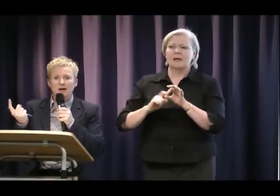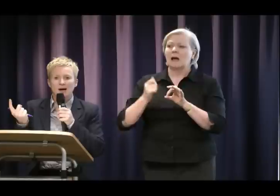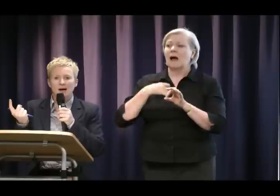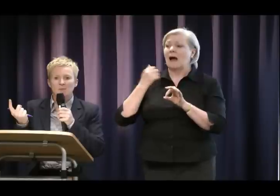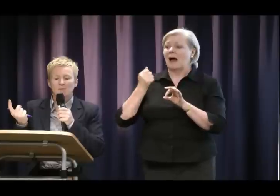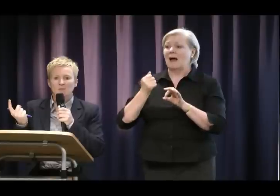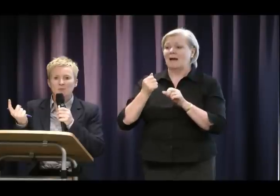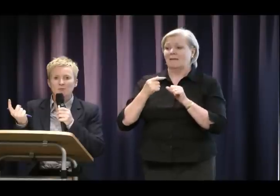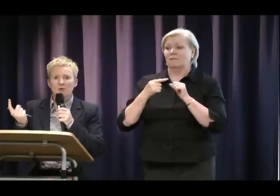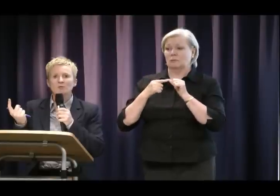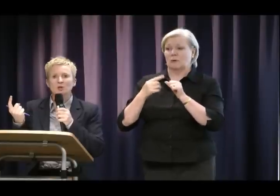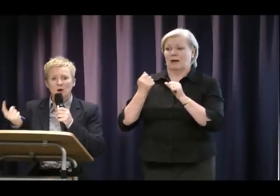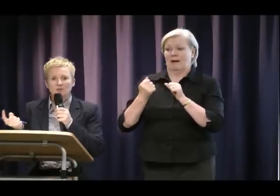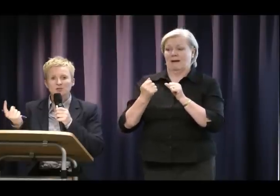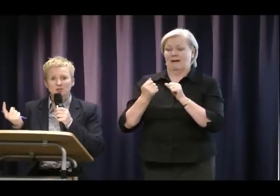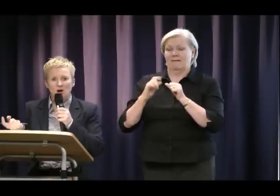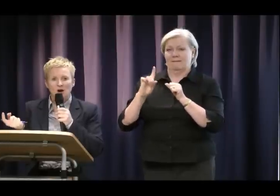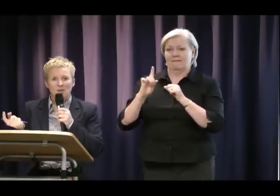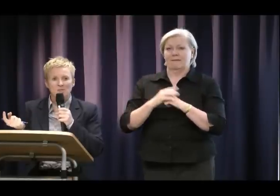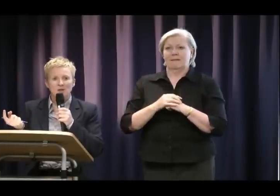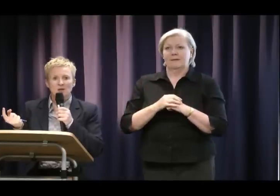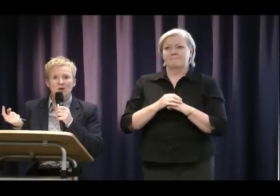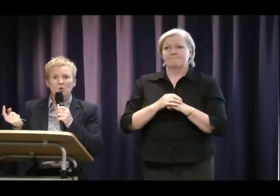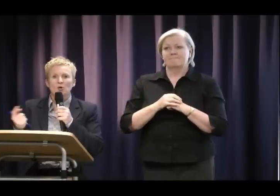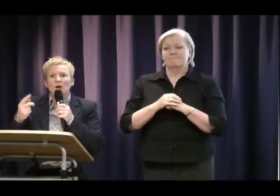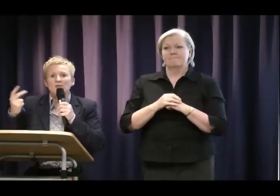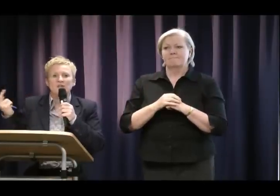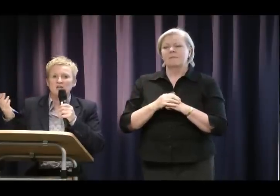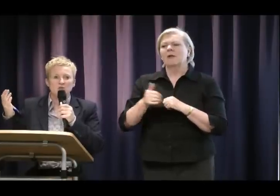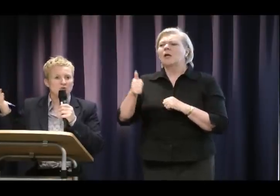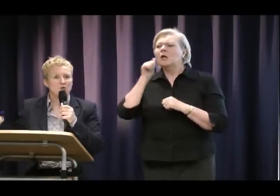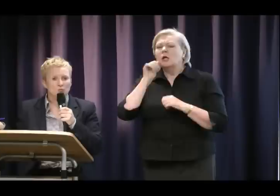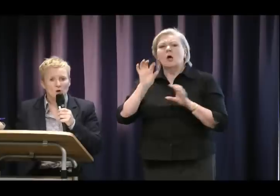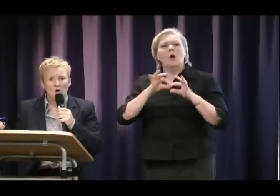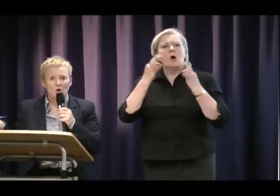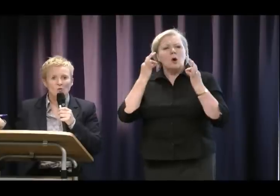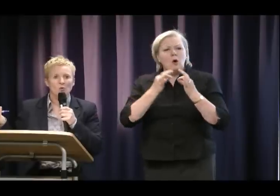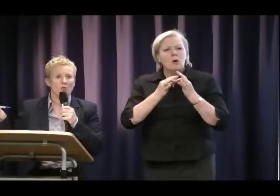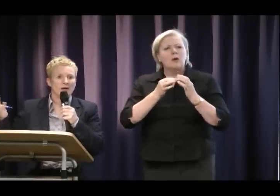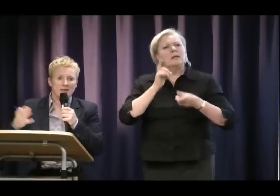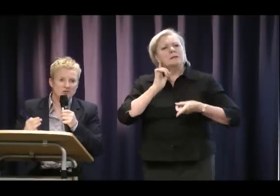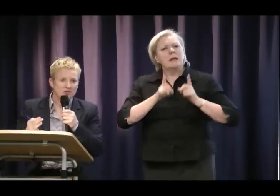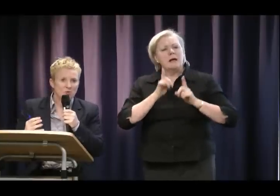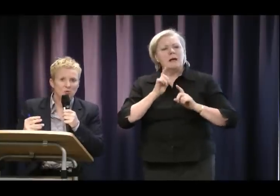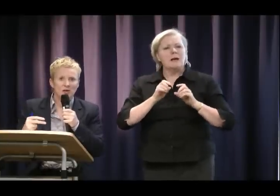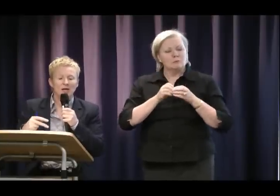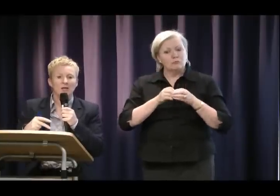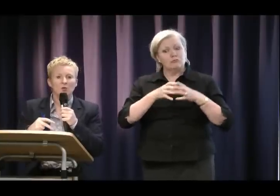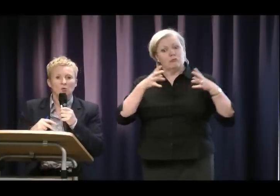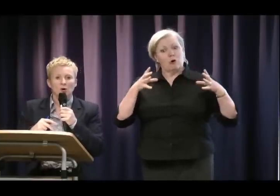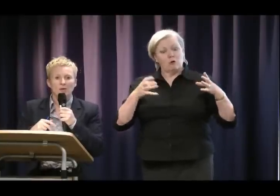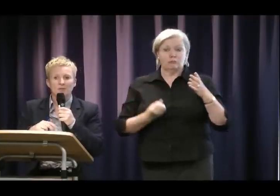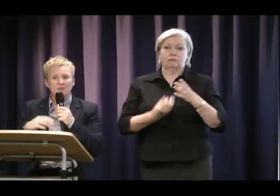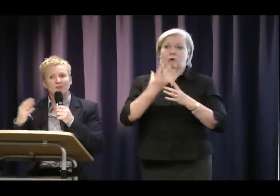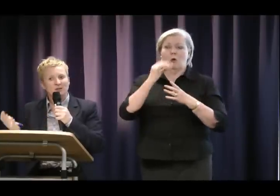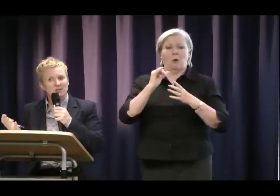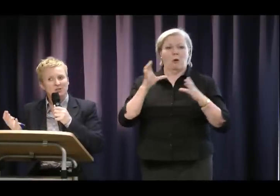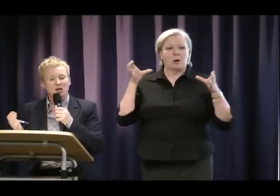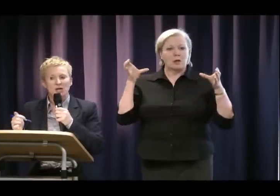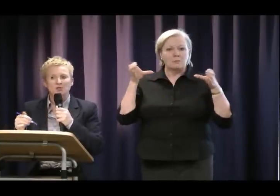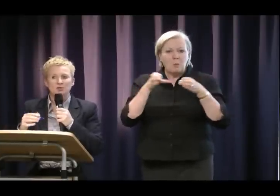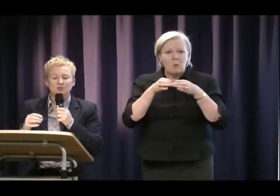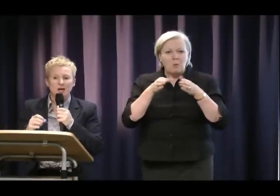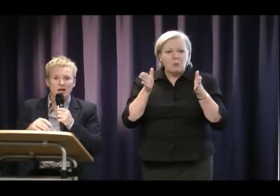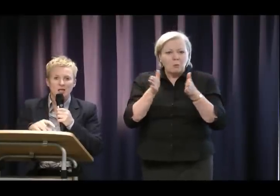is, from time to time, organisations grow or they get smaller or their